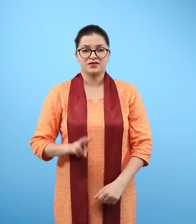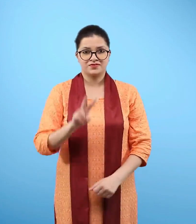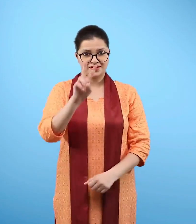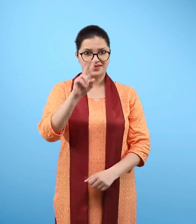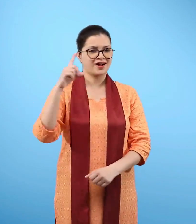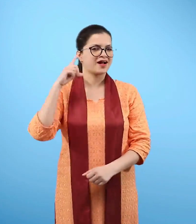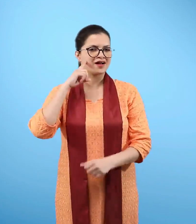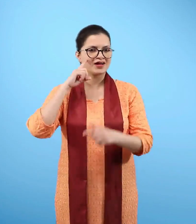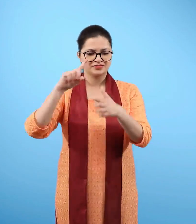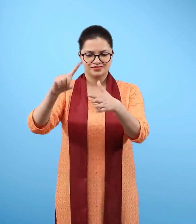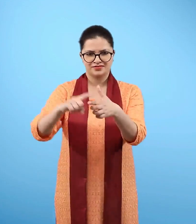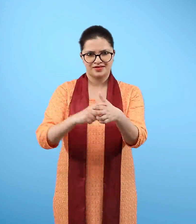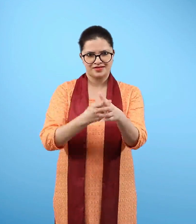Vijay Chowk,